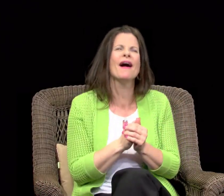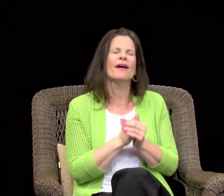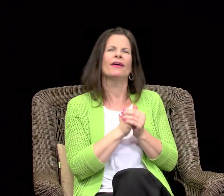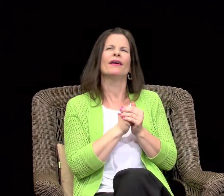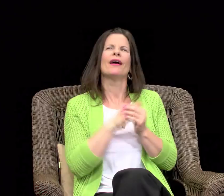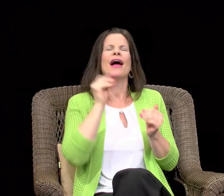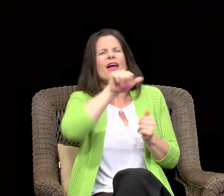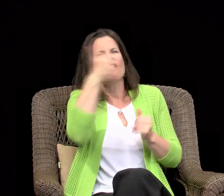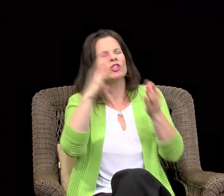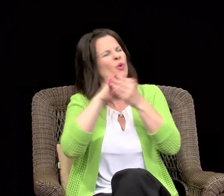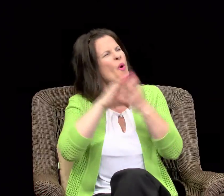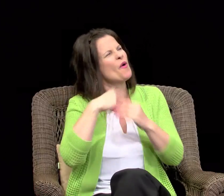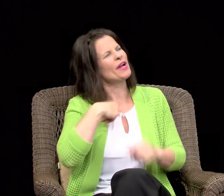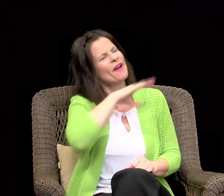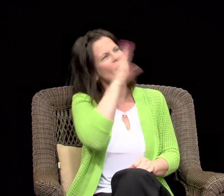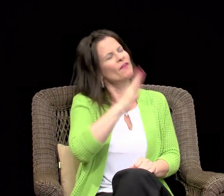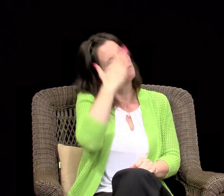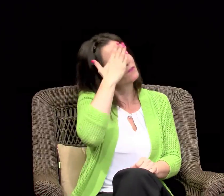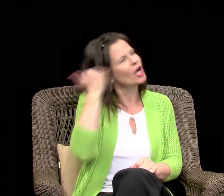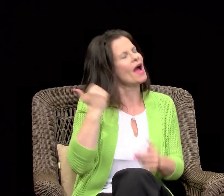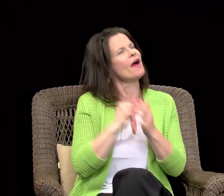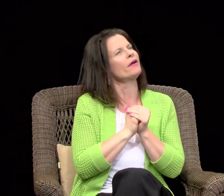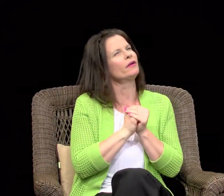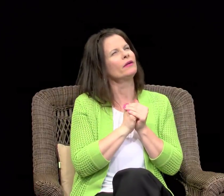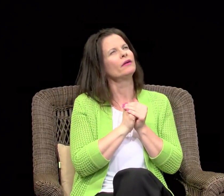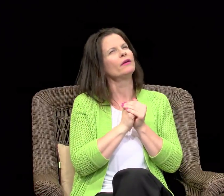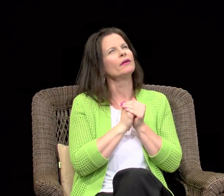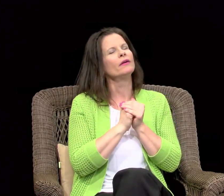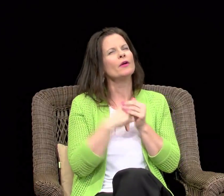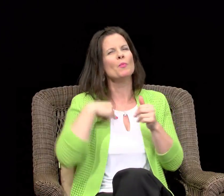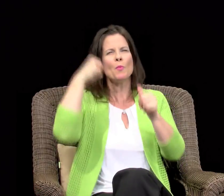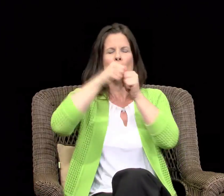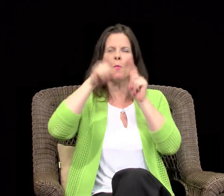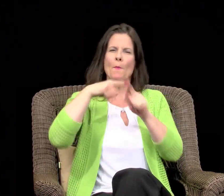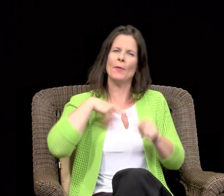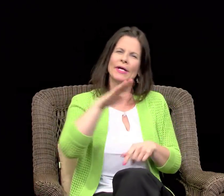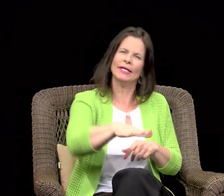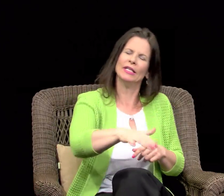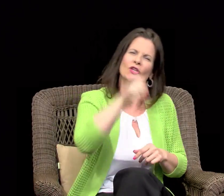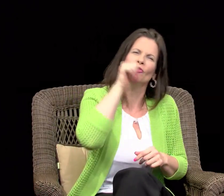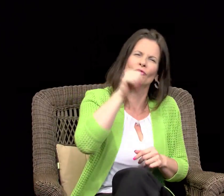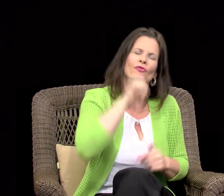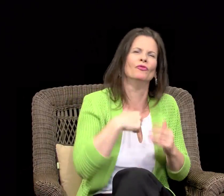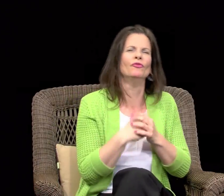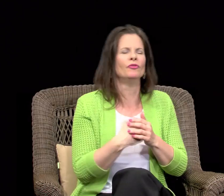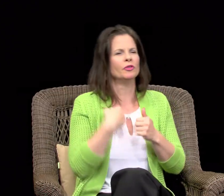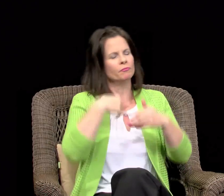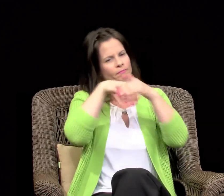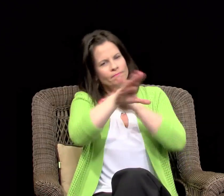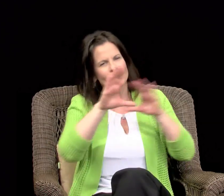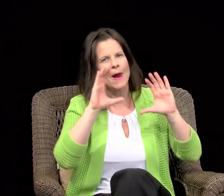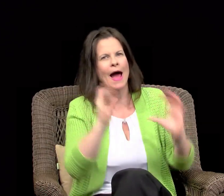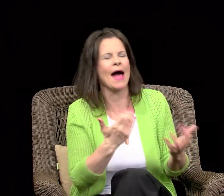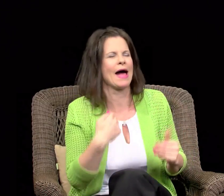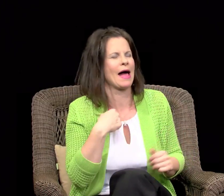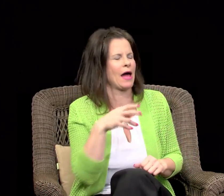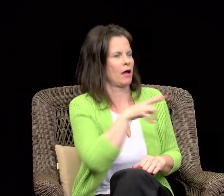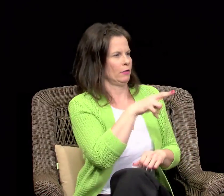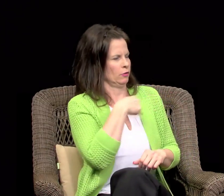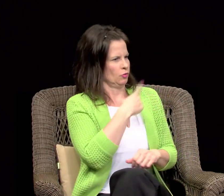that so many deaf people have to go through that? There was a story I never forgot. I remember when I was a little girl and I